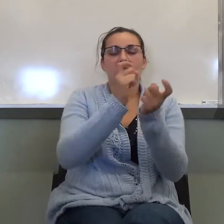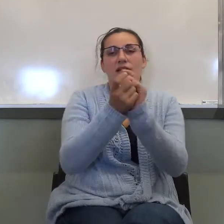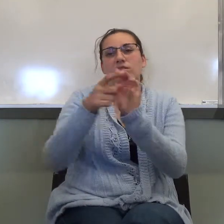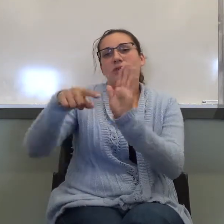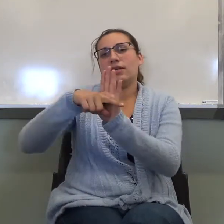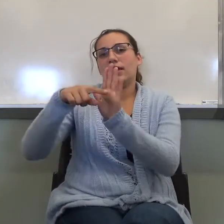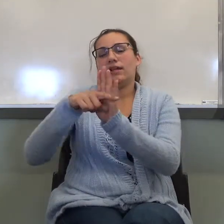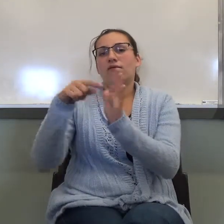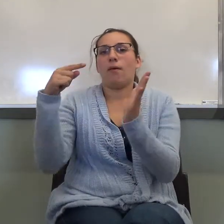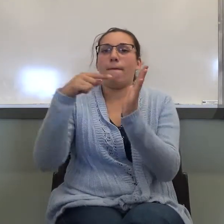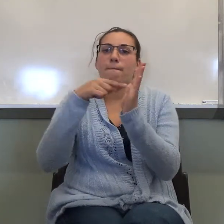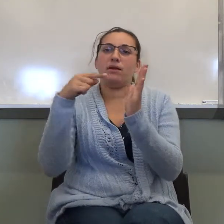of a pain.